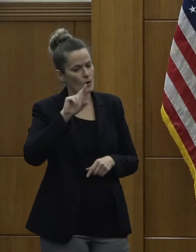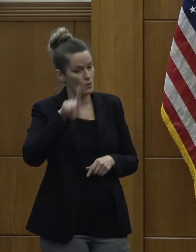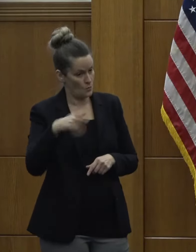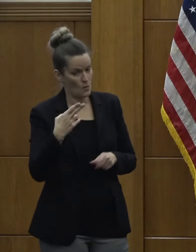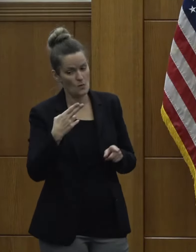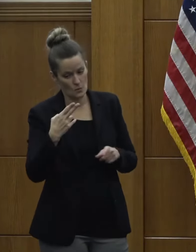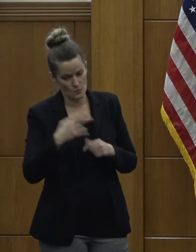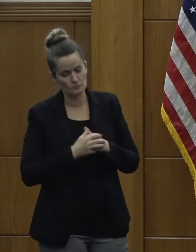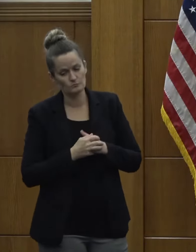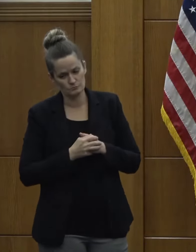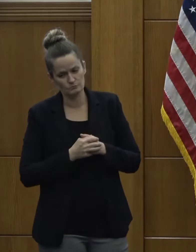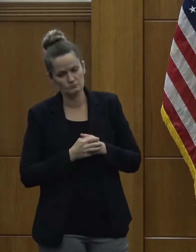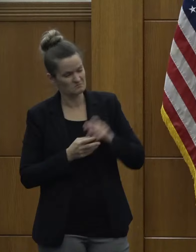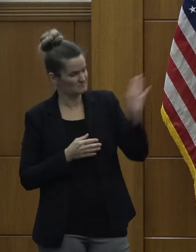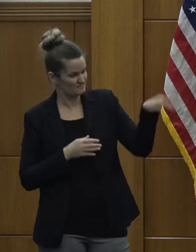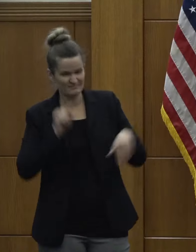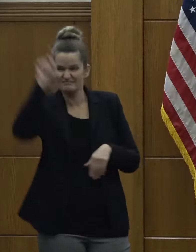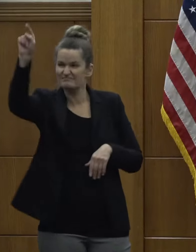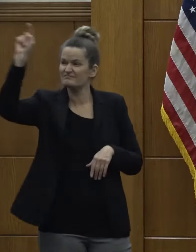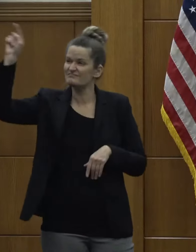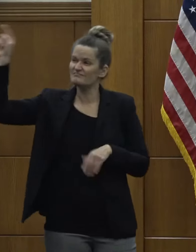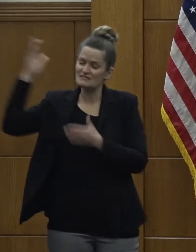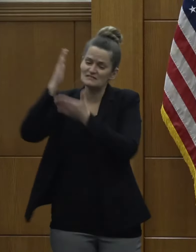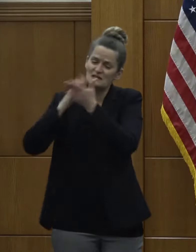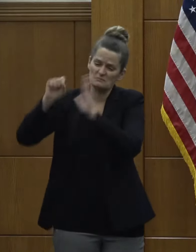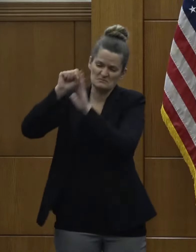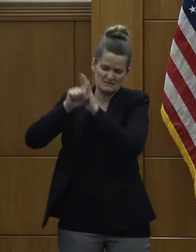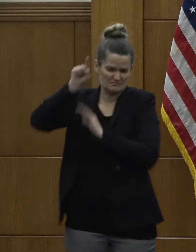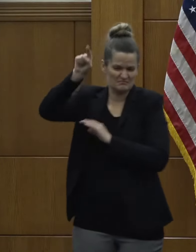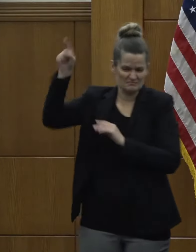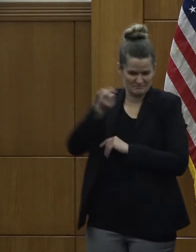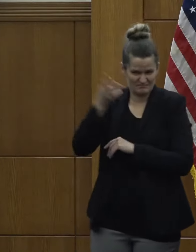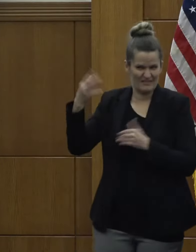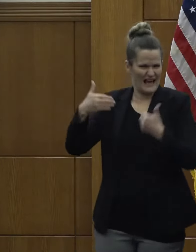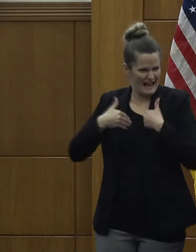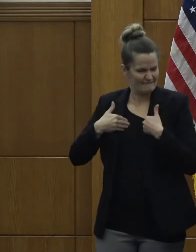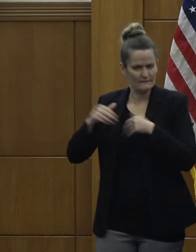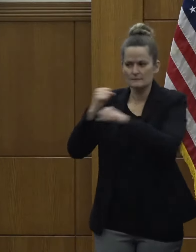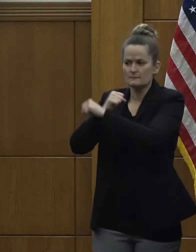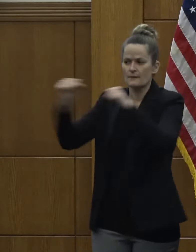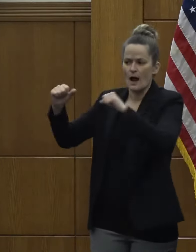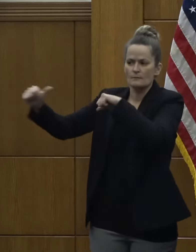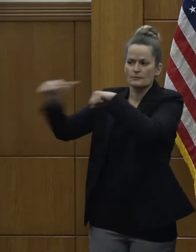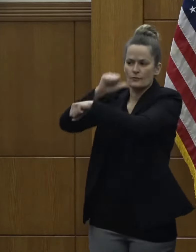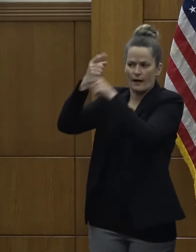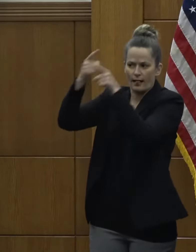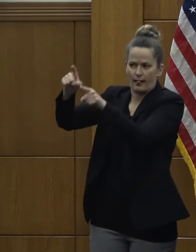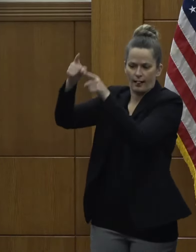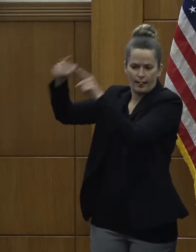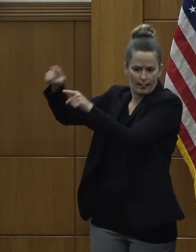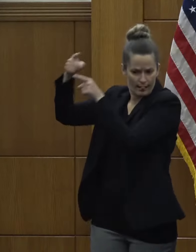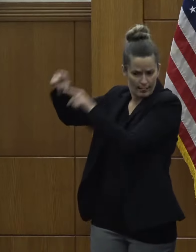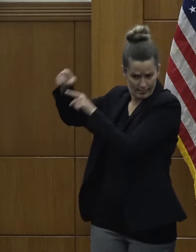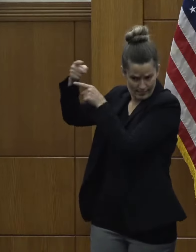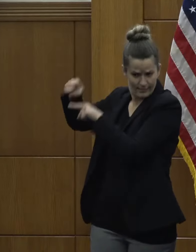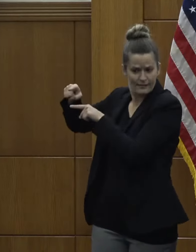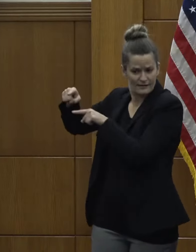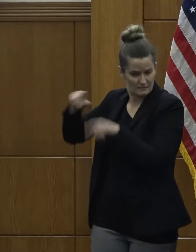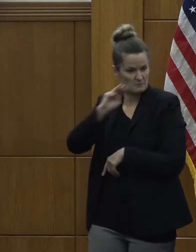threats reported that turned out to be not credible in several states. Maryland received one. Do you know of any that were received at polling locations in